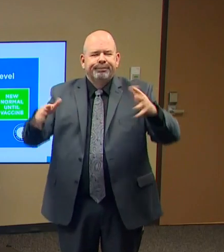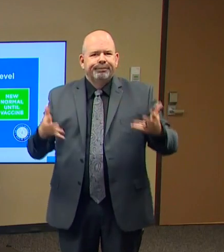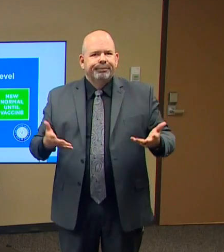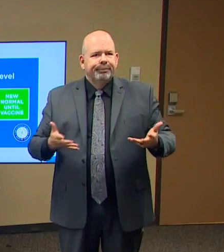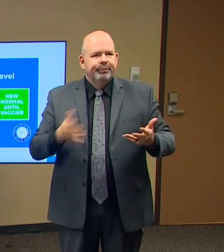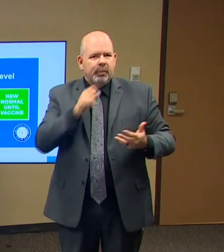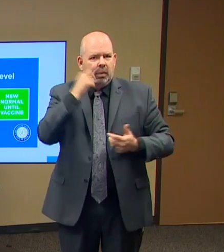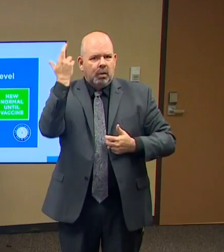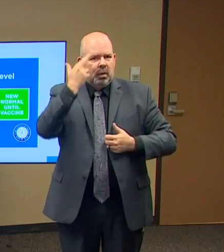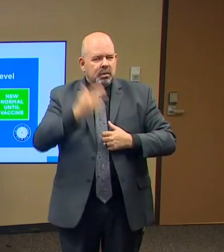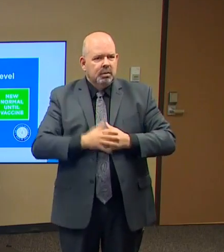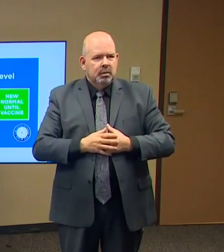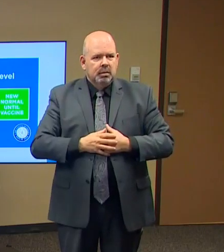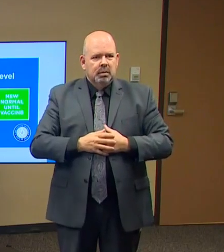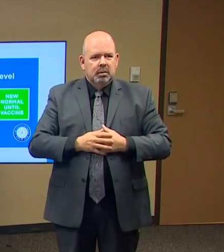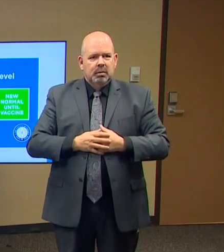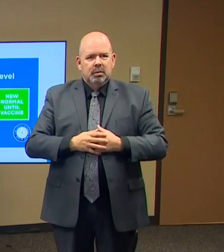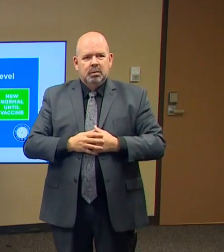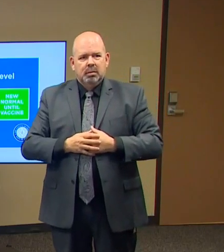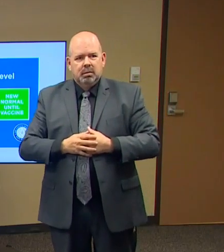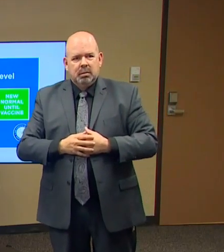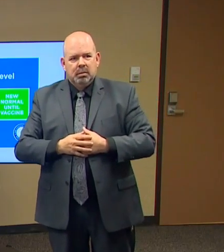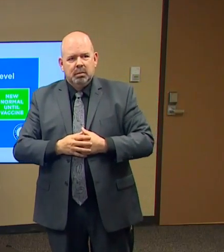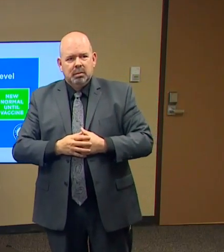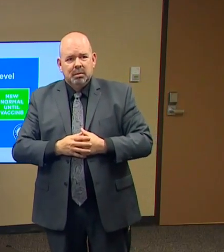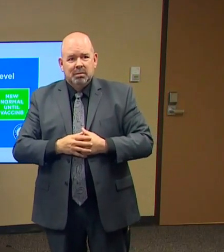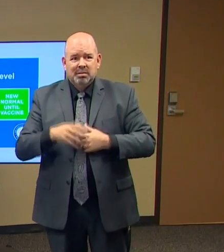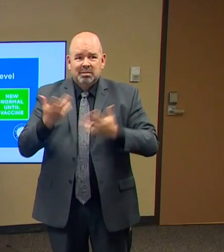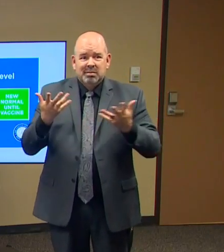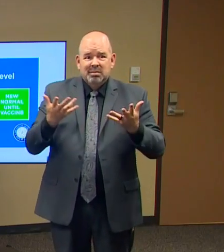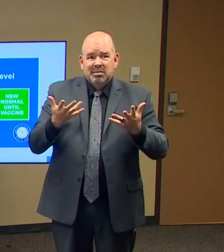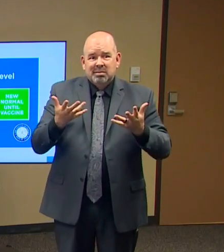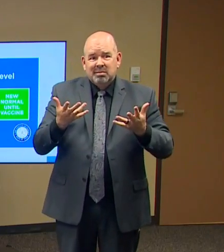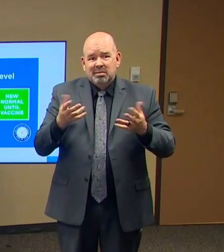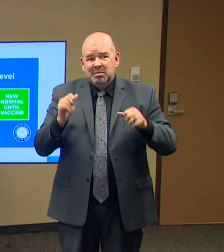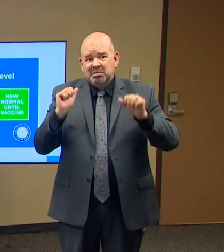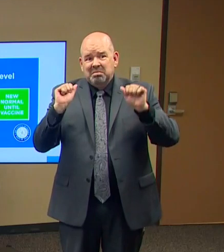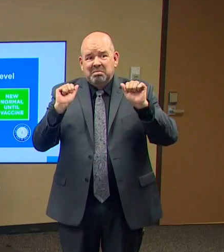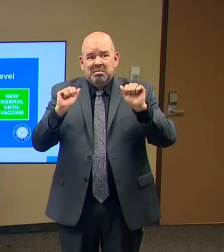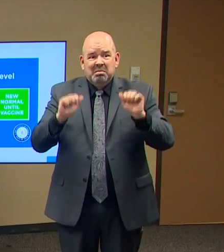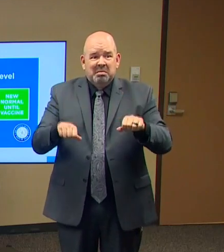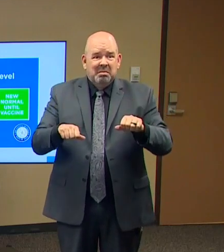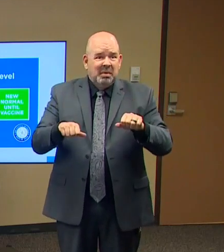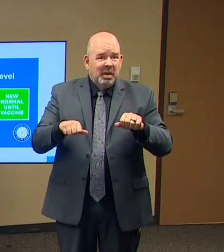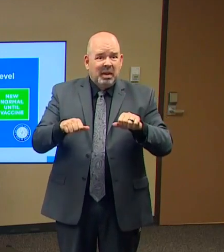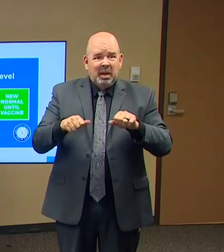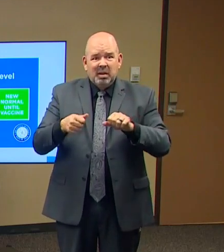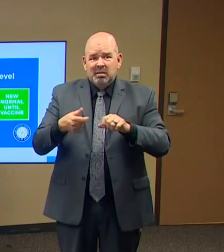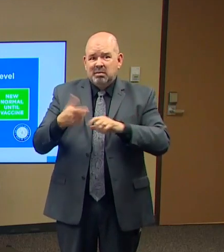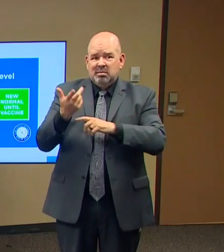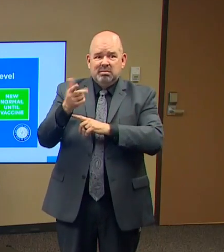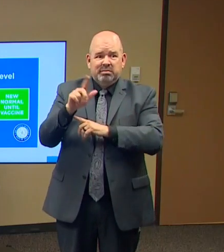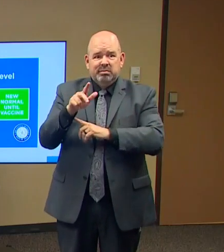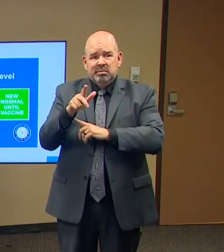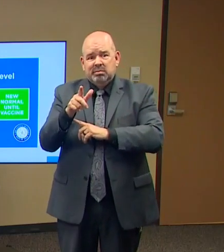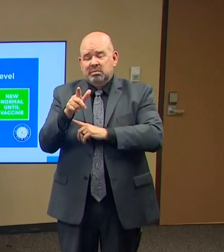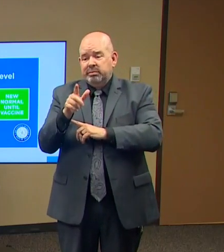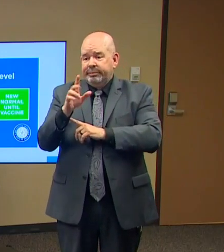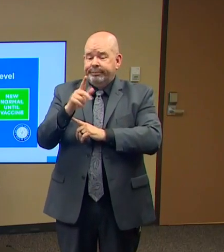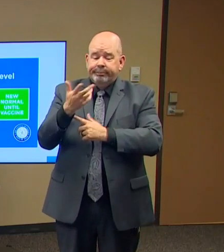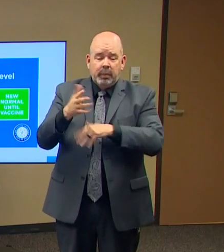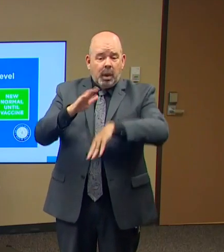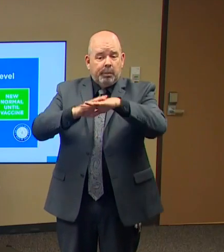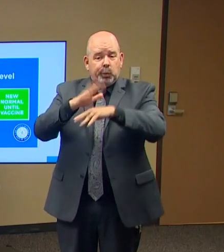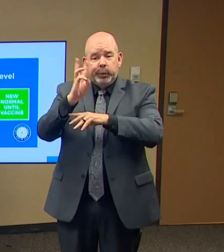that's going to make dozens and dozens, maybe hundreds of people sick. And so because of that extreme risk of